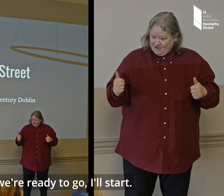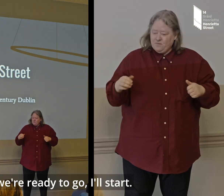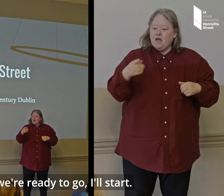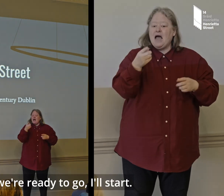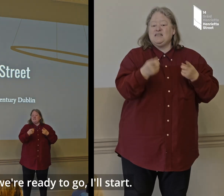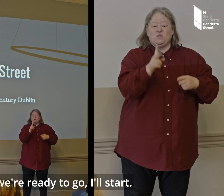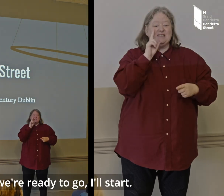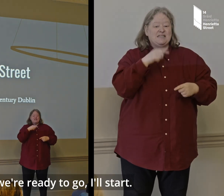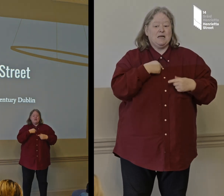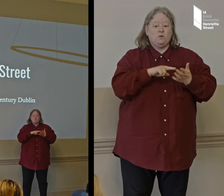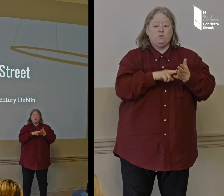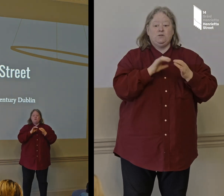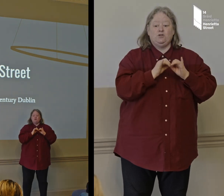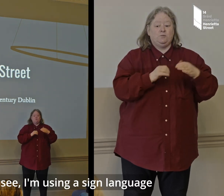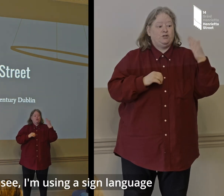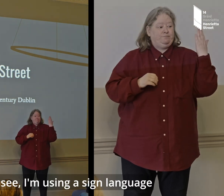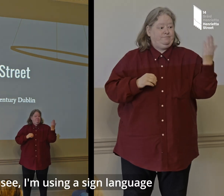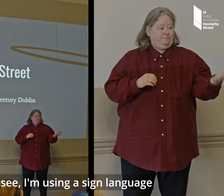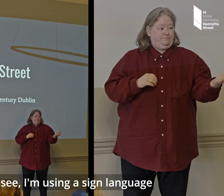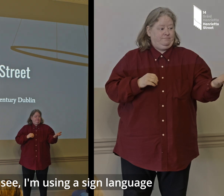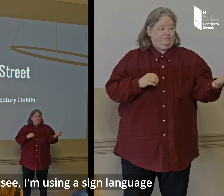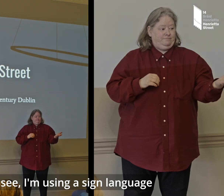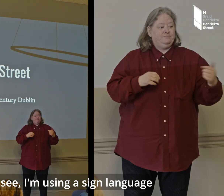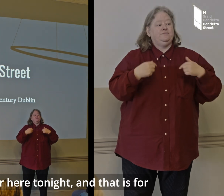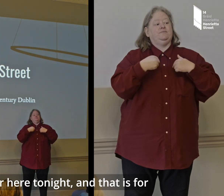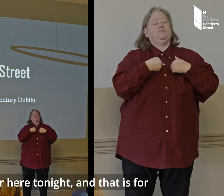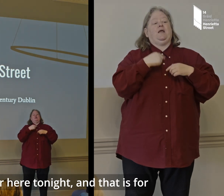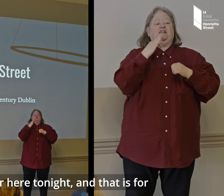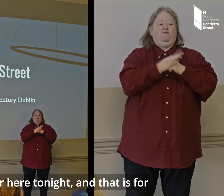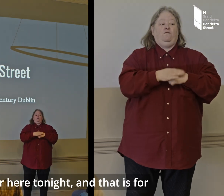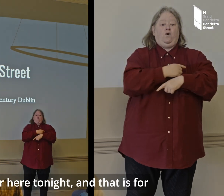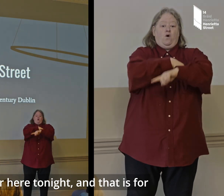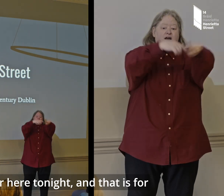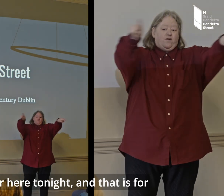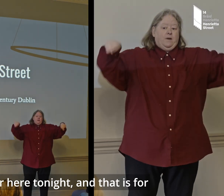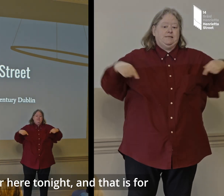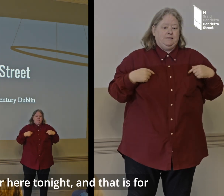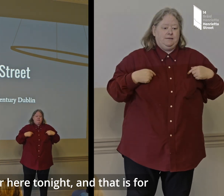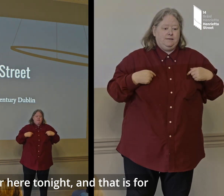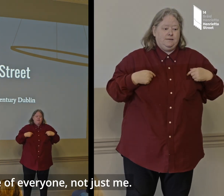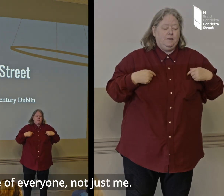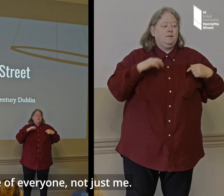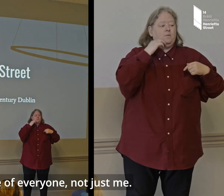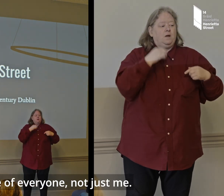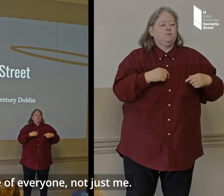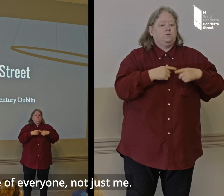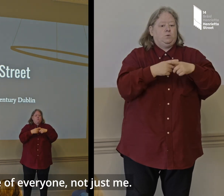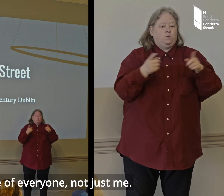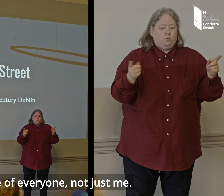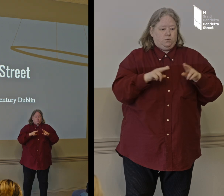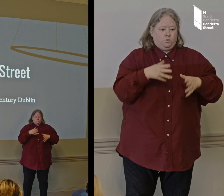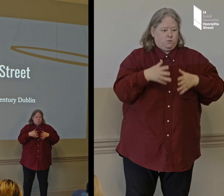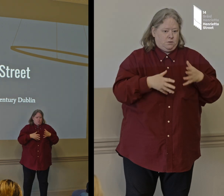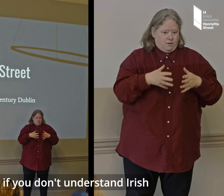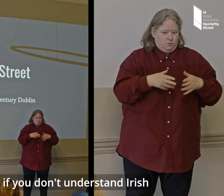And if we're ready to go, I'll start. As you can see, I'm using a sign language interpreter here tonight. And that is for the use of everyone, not